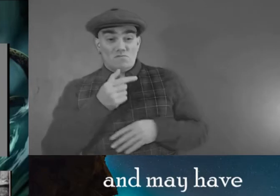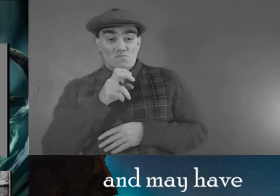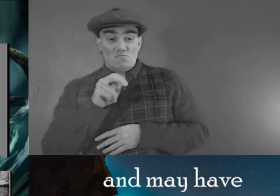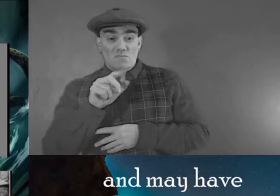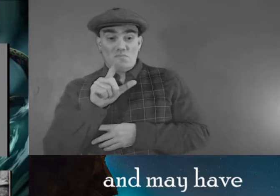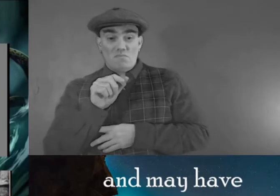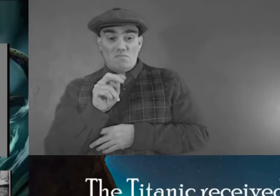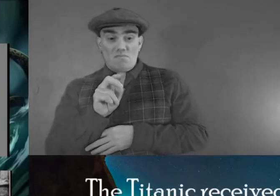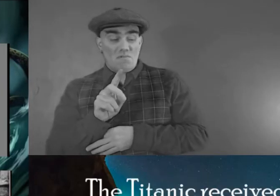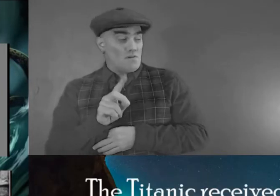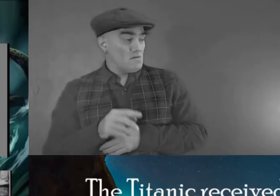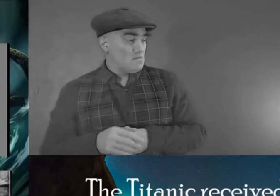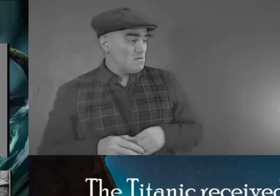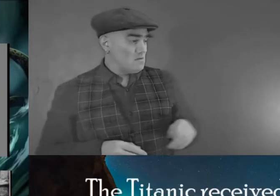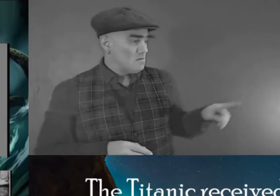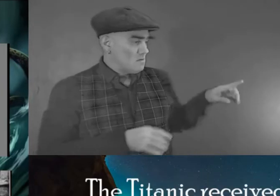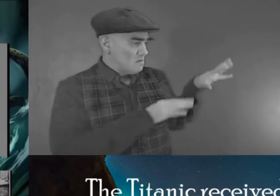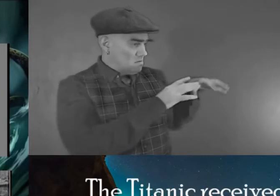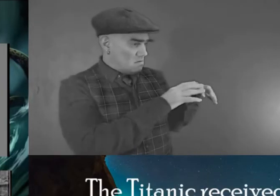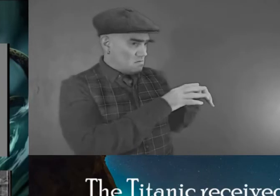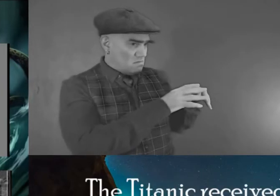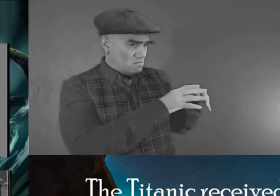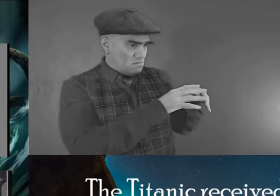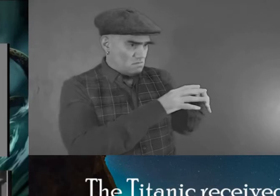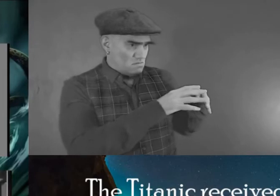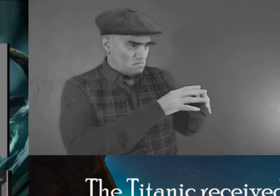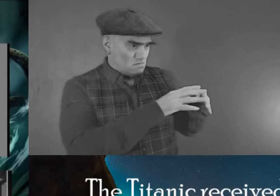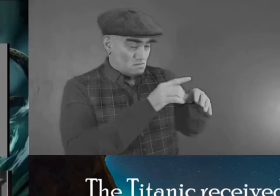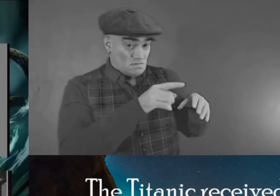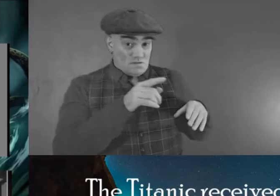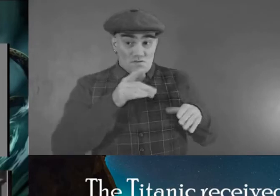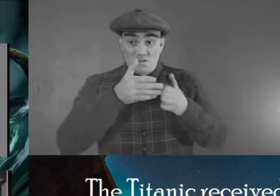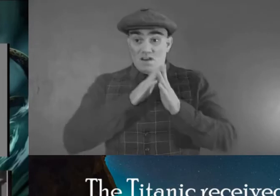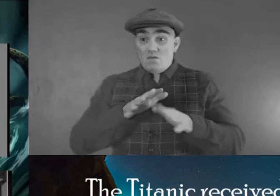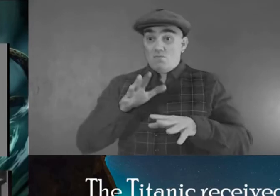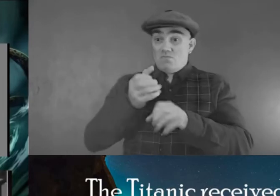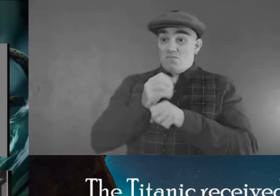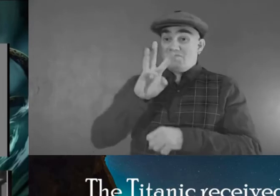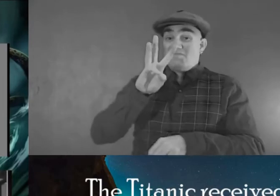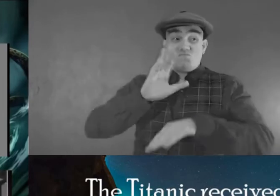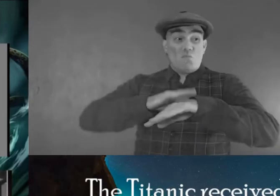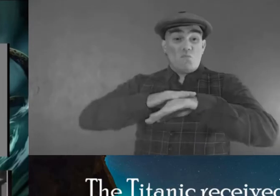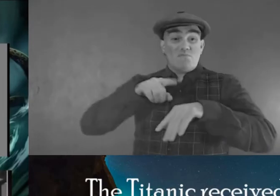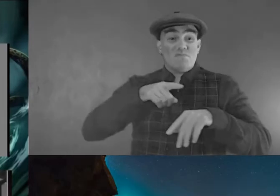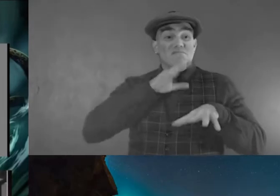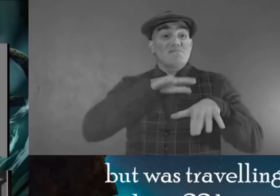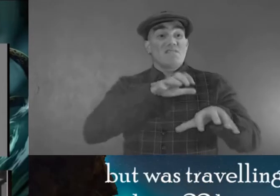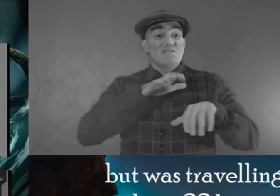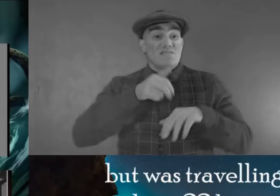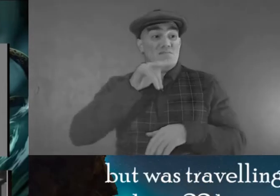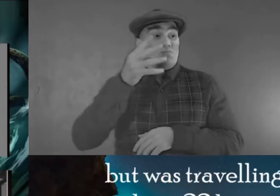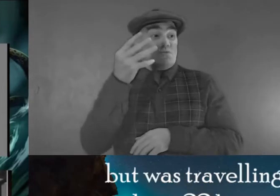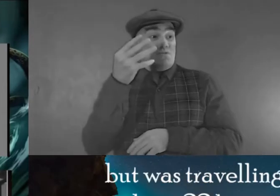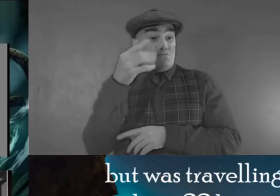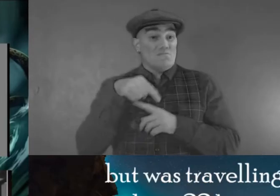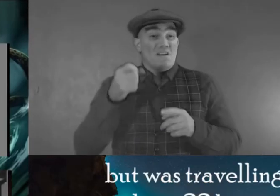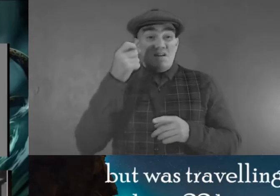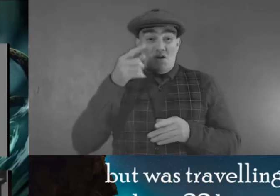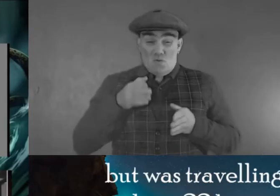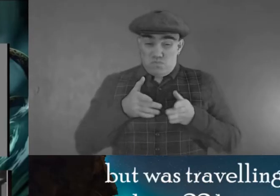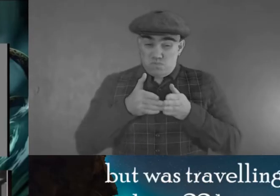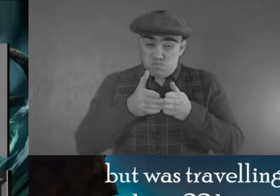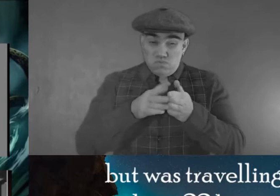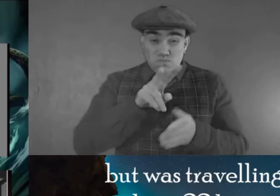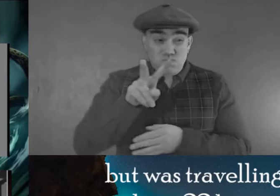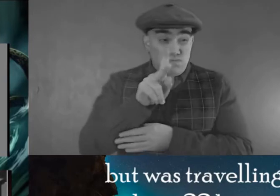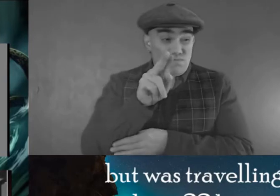Greenland. The Titanic received 6 warnings of sea ice on April 14th, but was traveling about